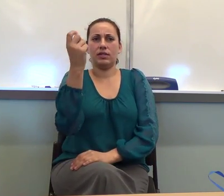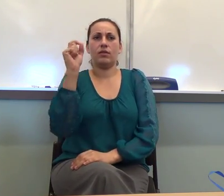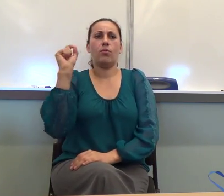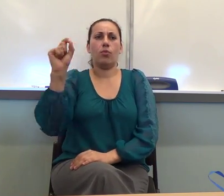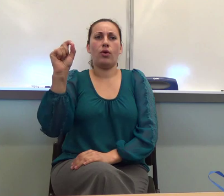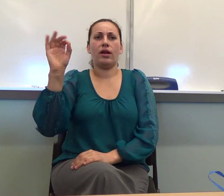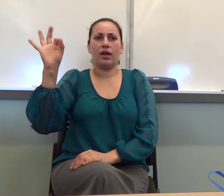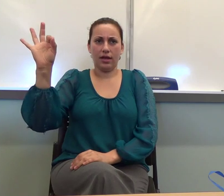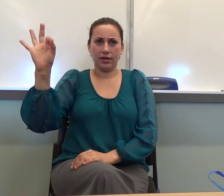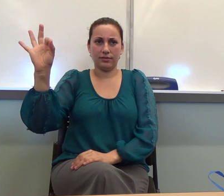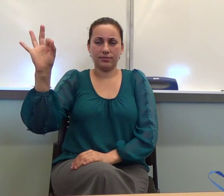This says